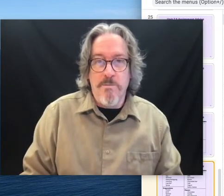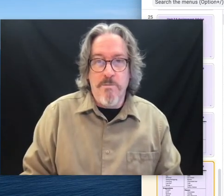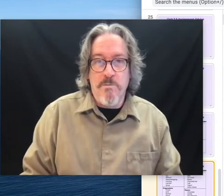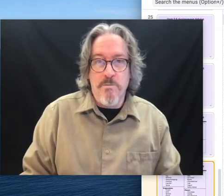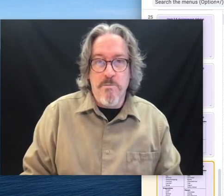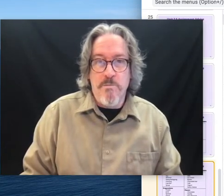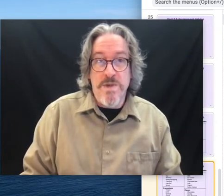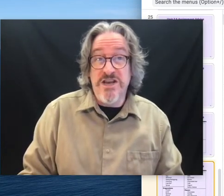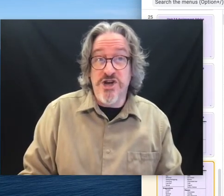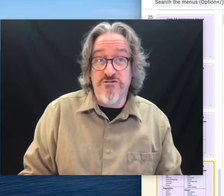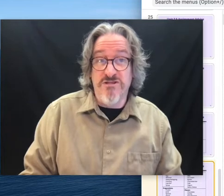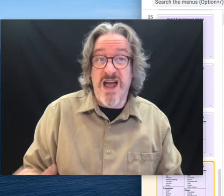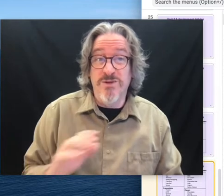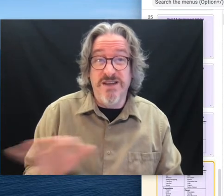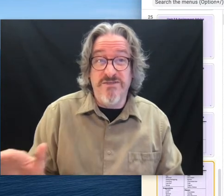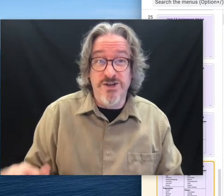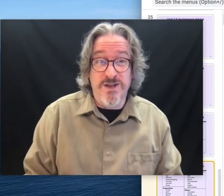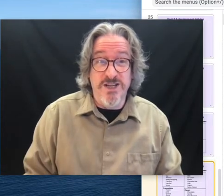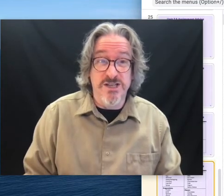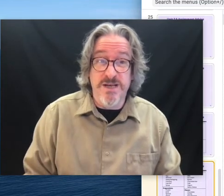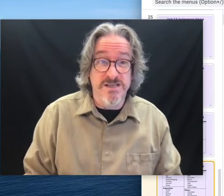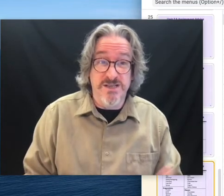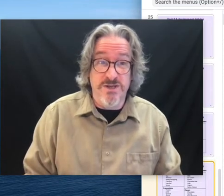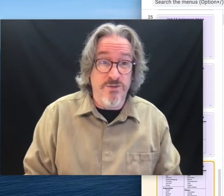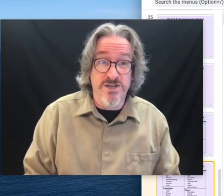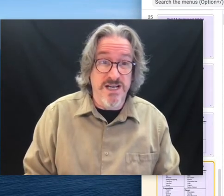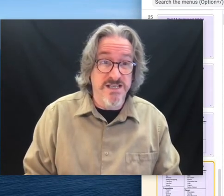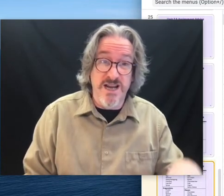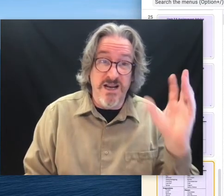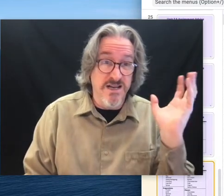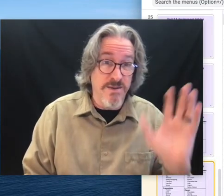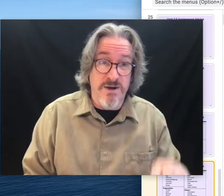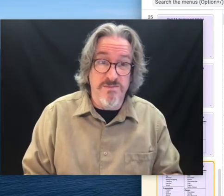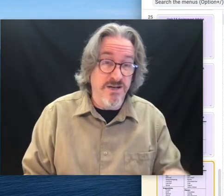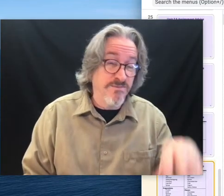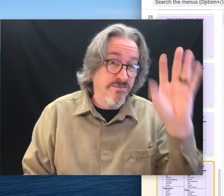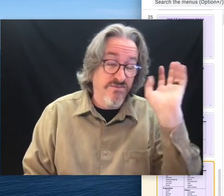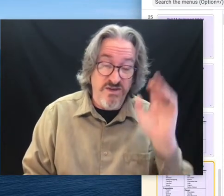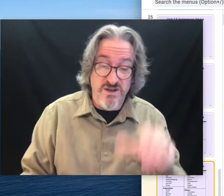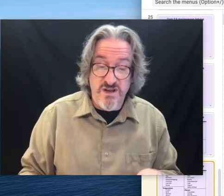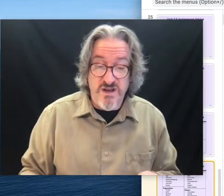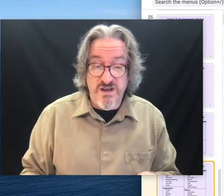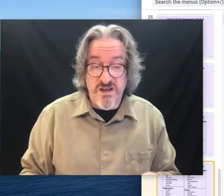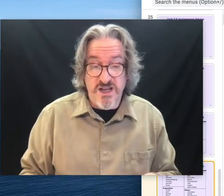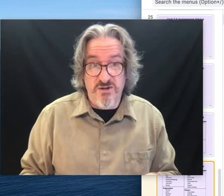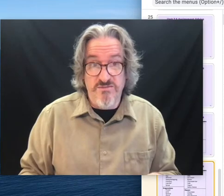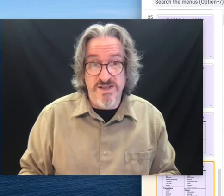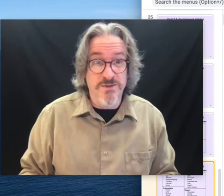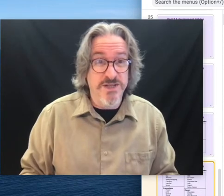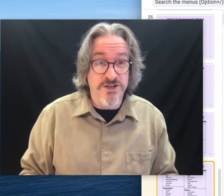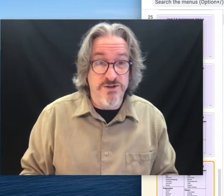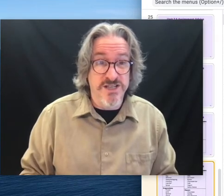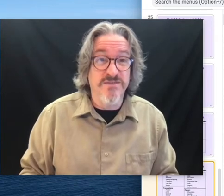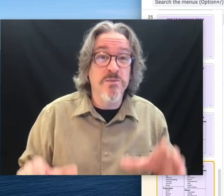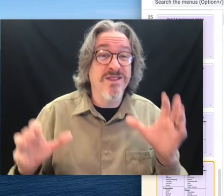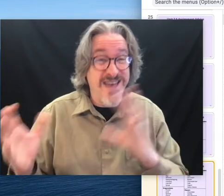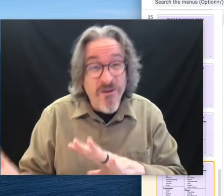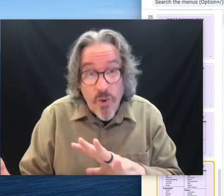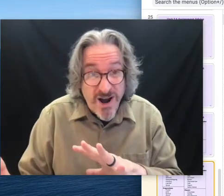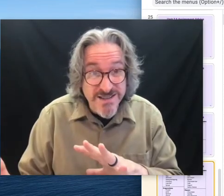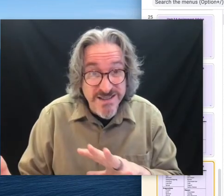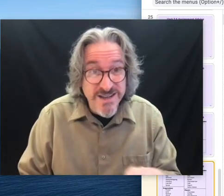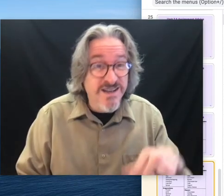Um, in general, I would say fingerspell it, just because that's what the book says. And anytime it pops up, it's like with teachers, give them